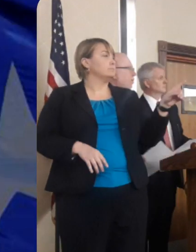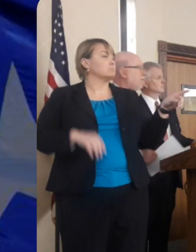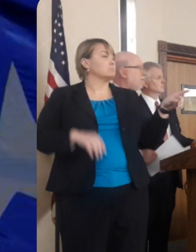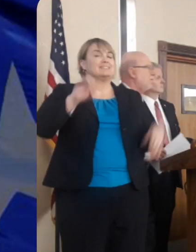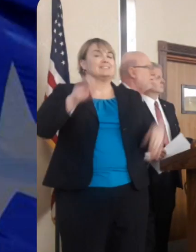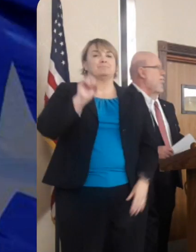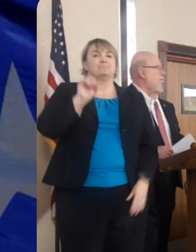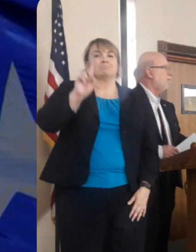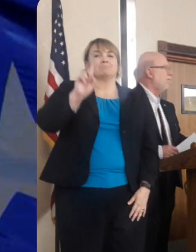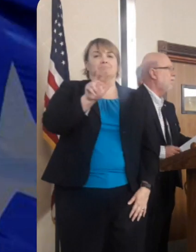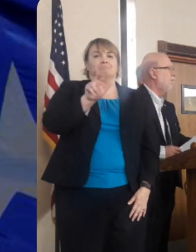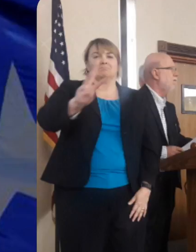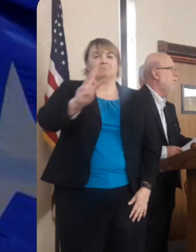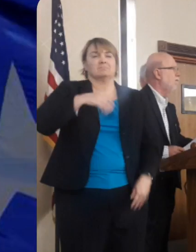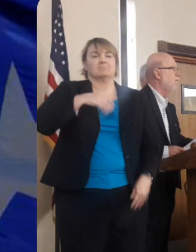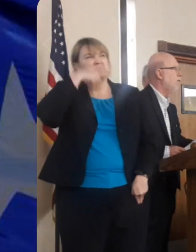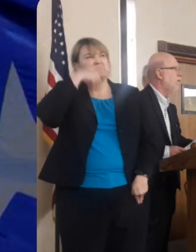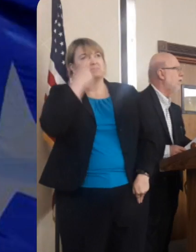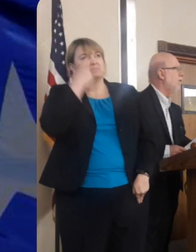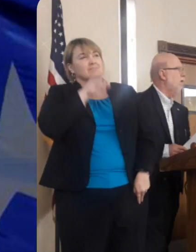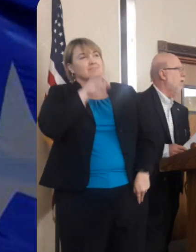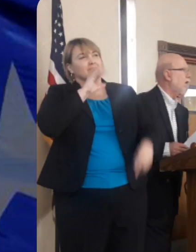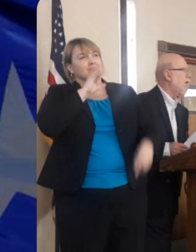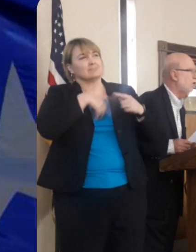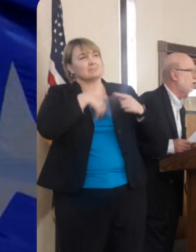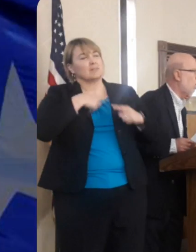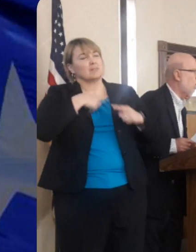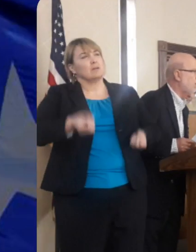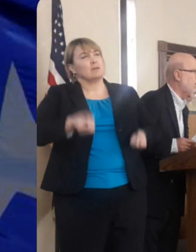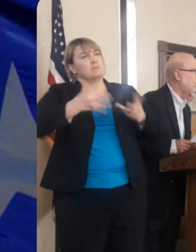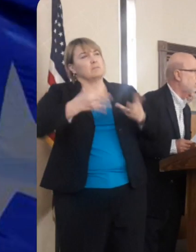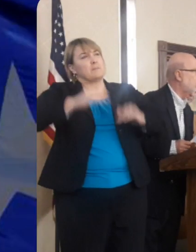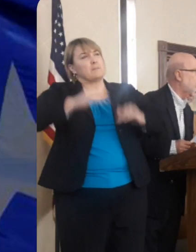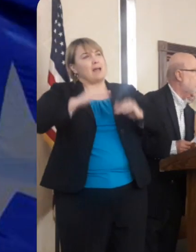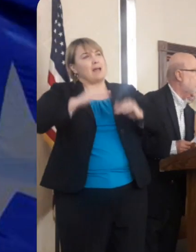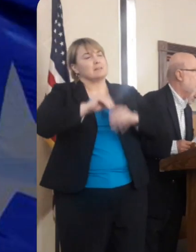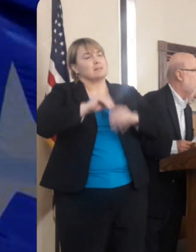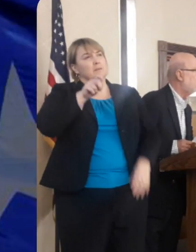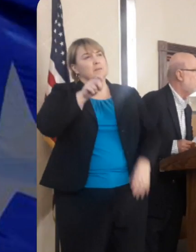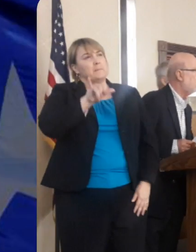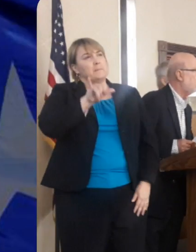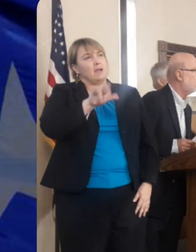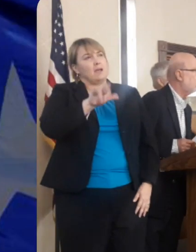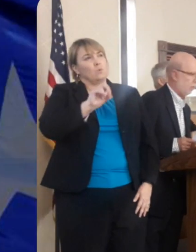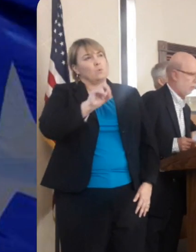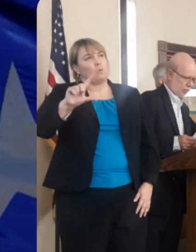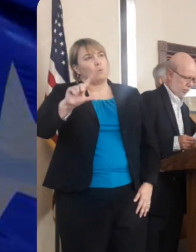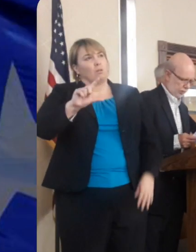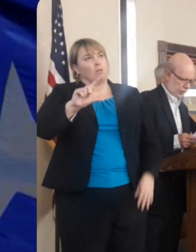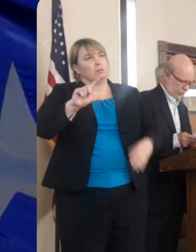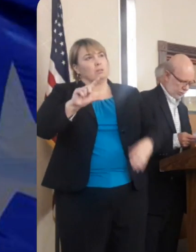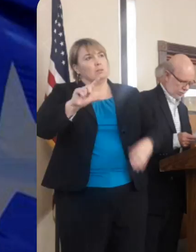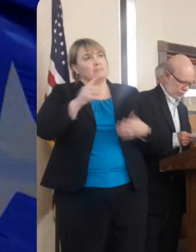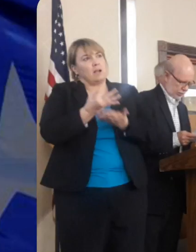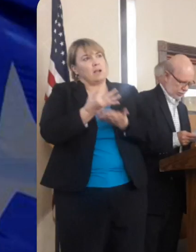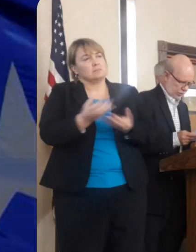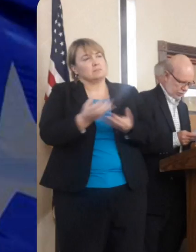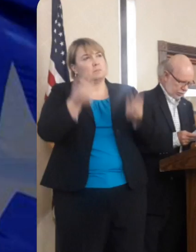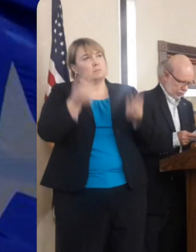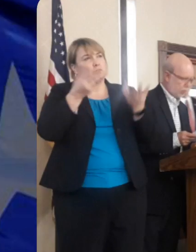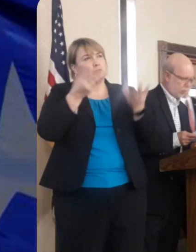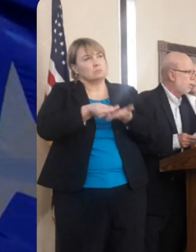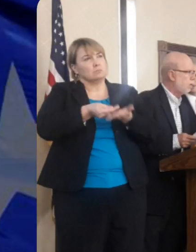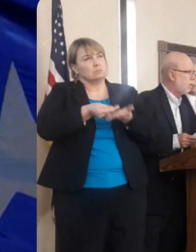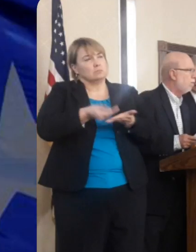in the payroll fund? I'm sorry, the question is? Could you speak to the balance in the payroll fund?